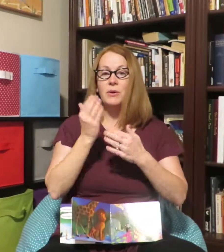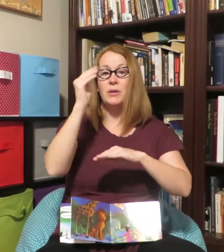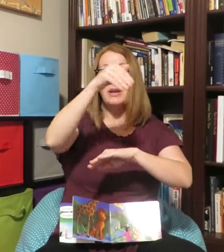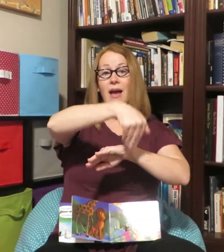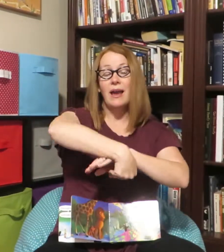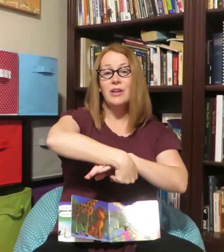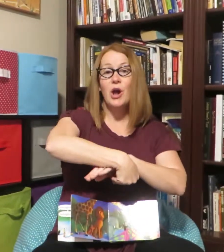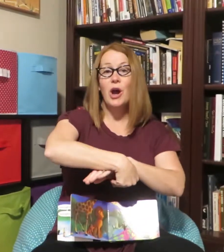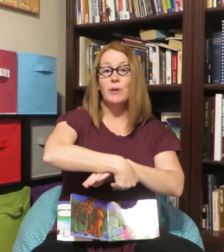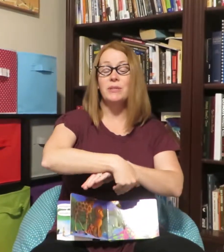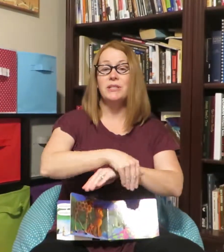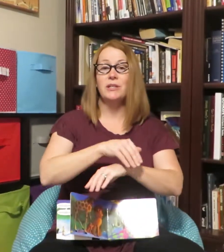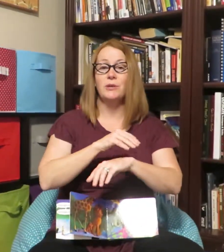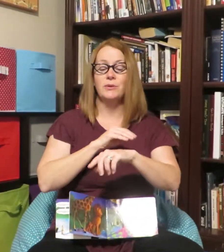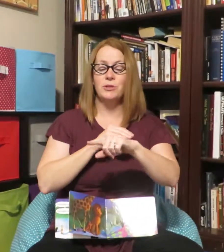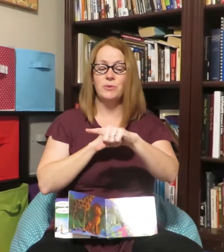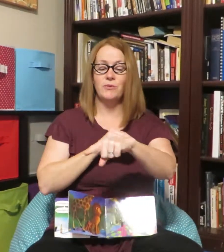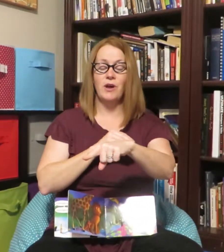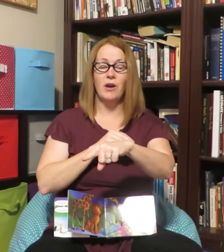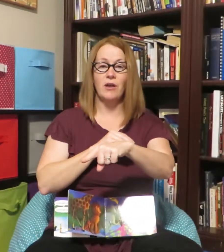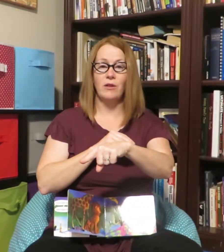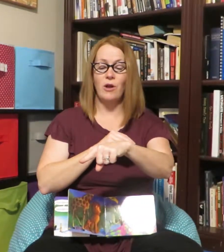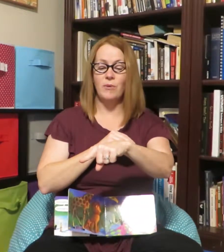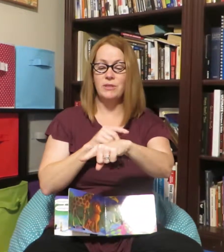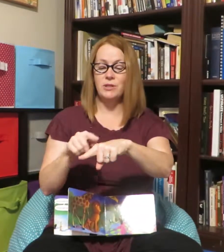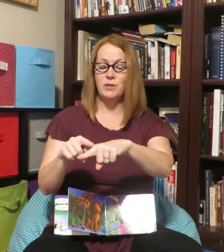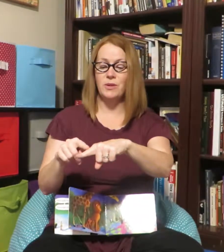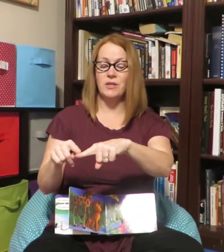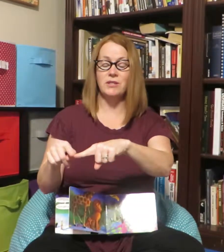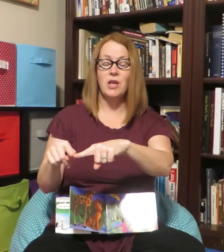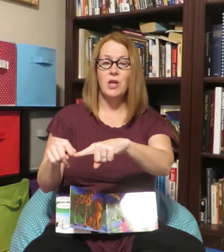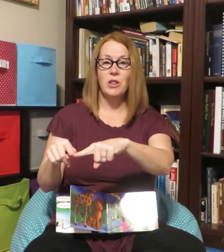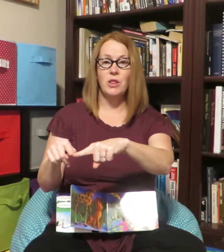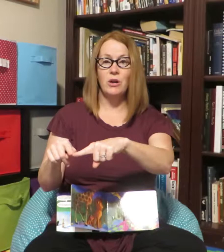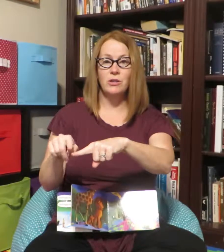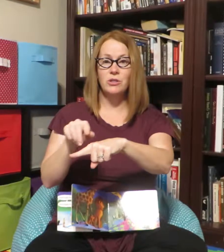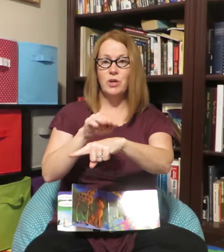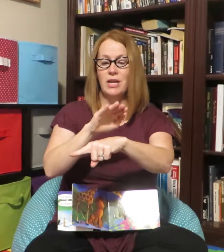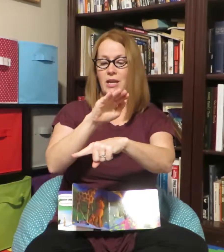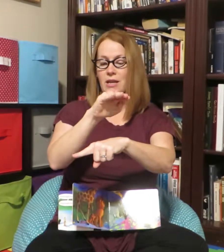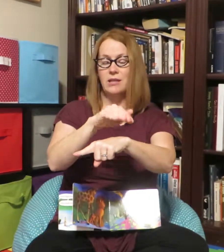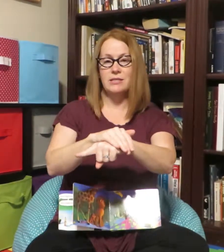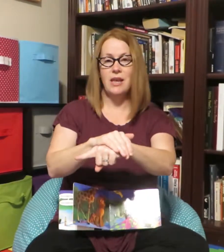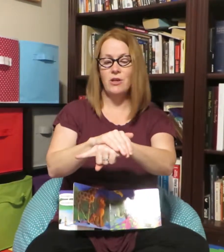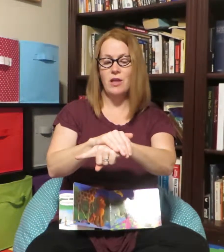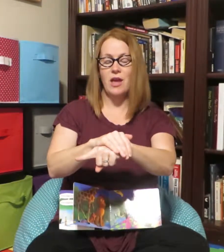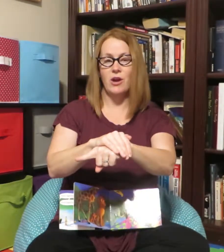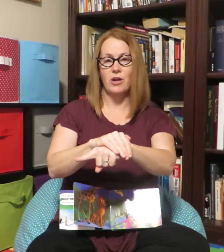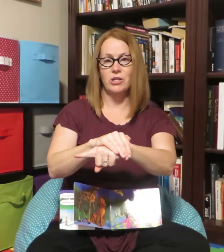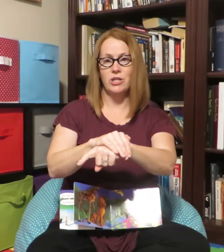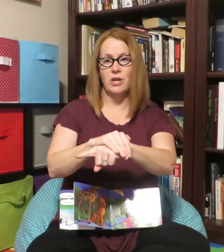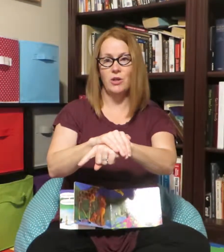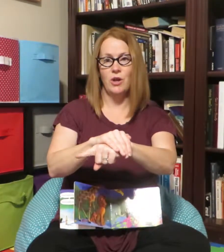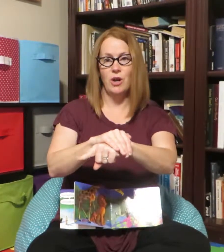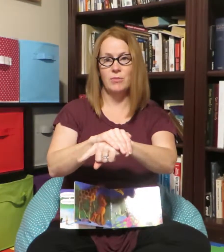Good night, armadillo. So we've got our little armadillo with his long straight tail and our shell,